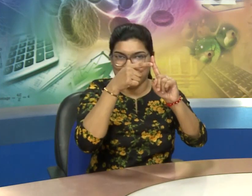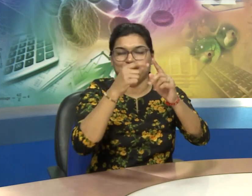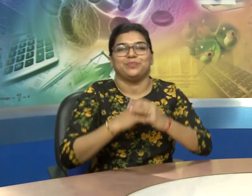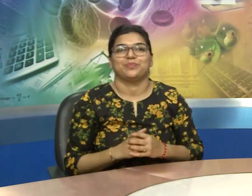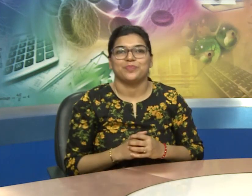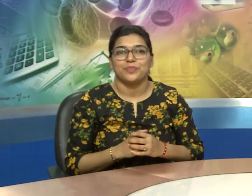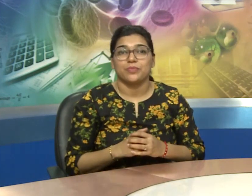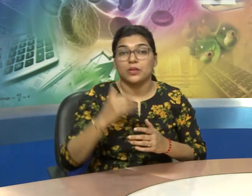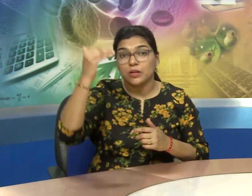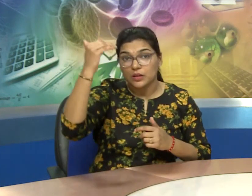And